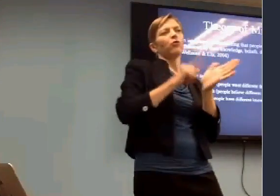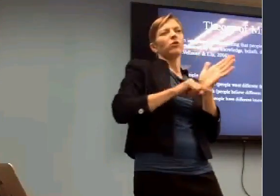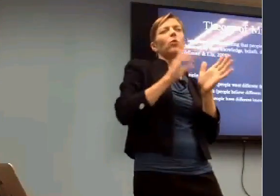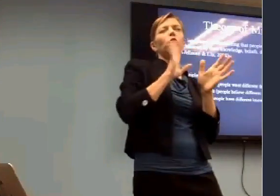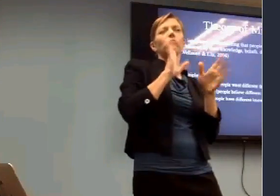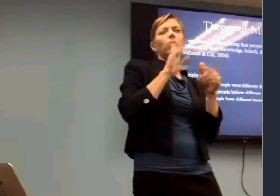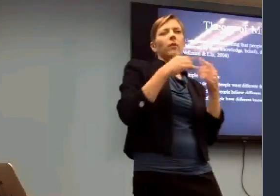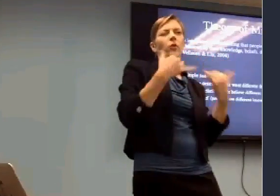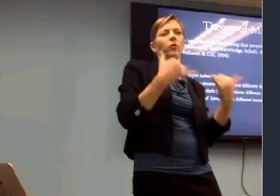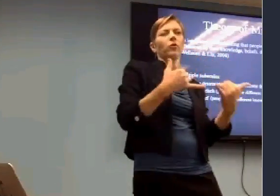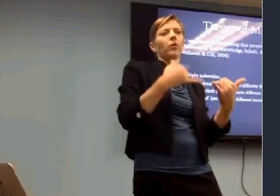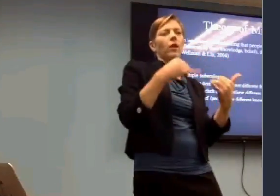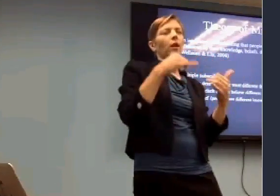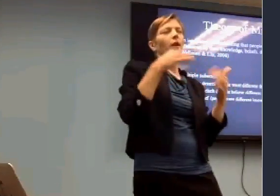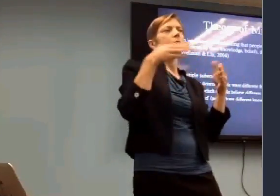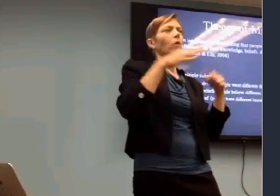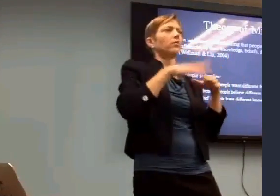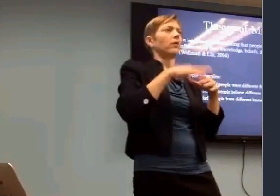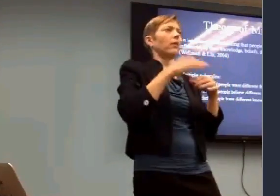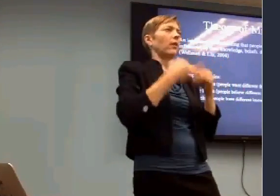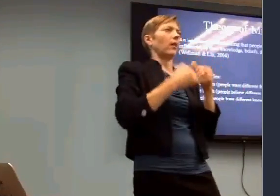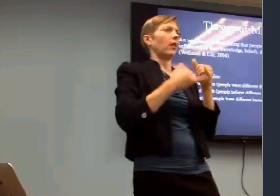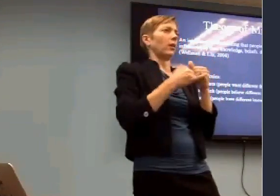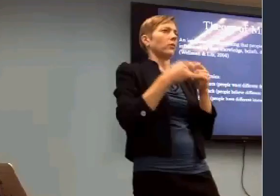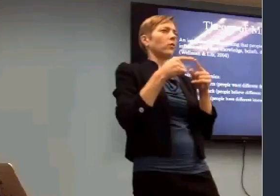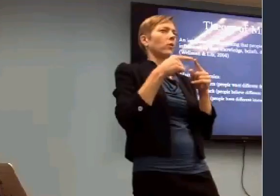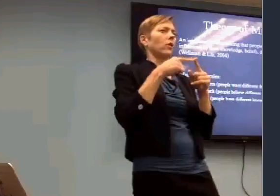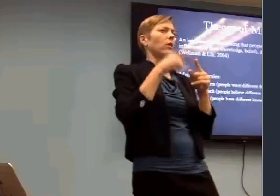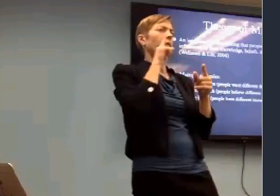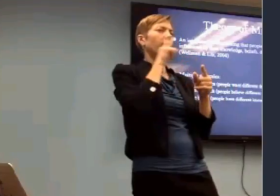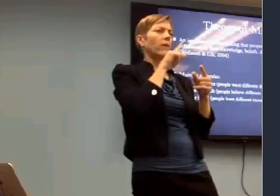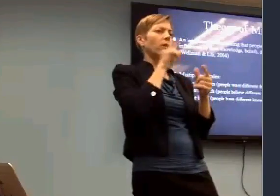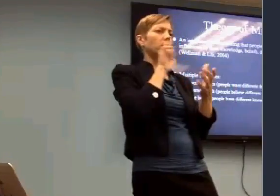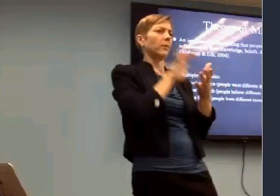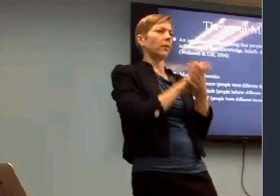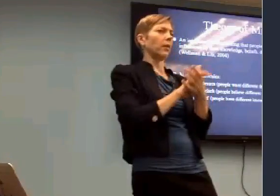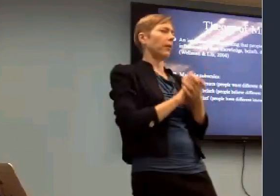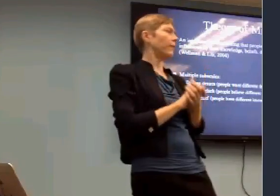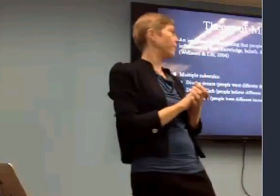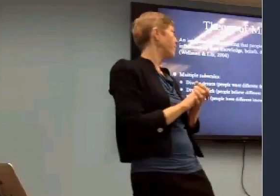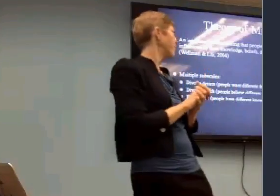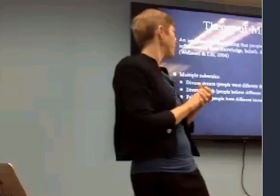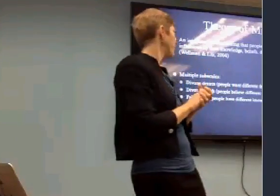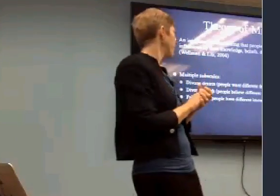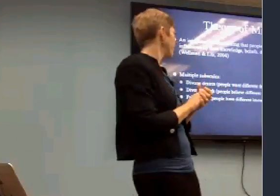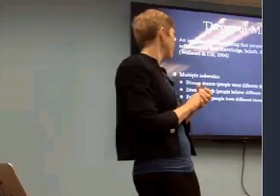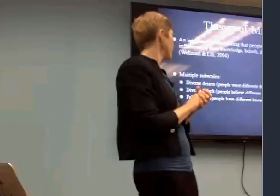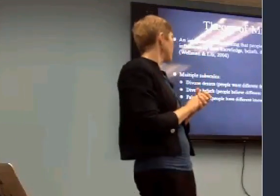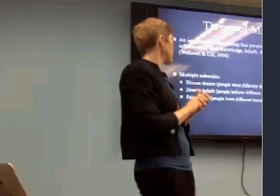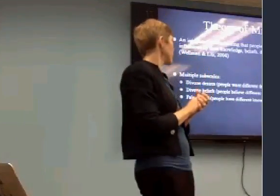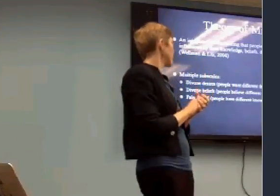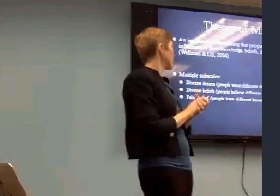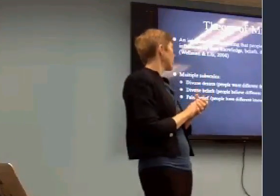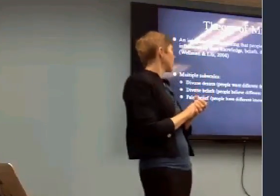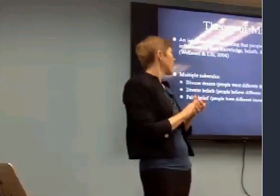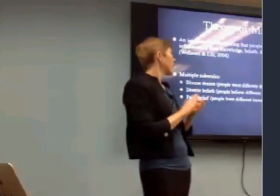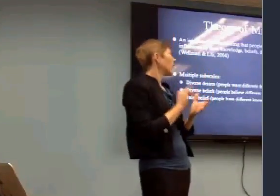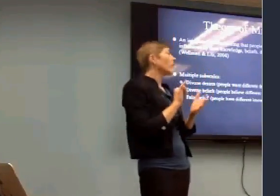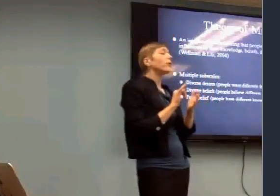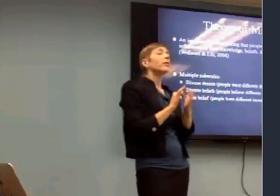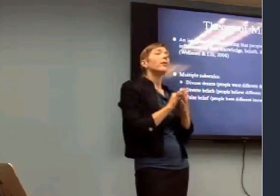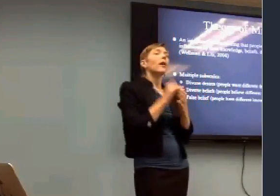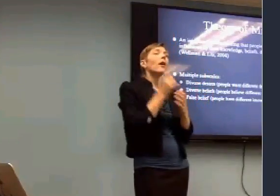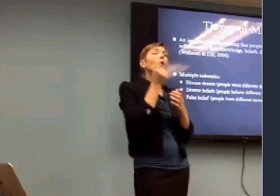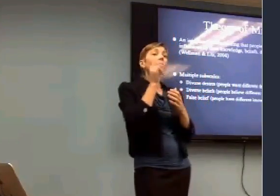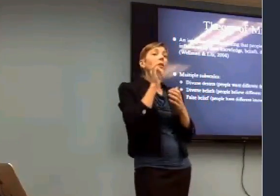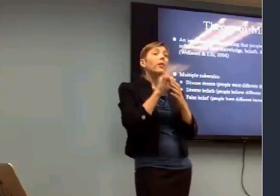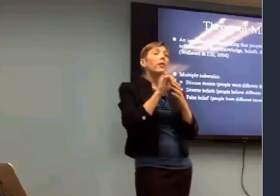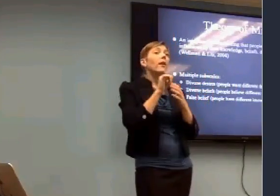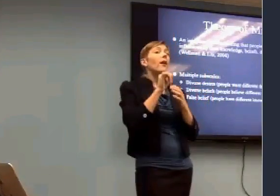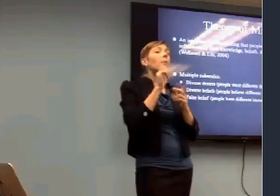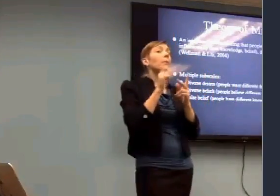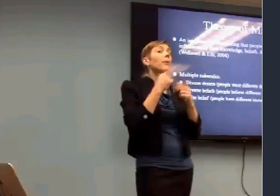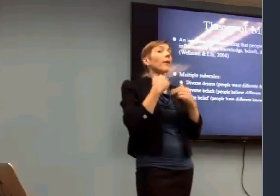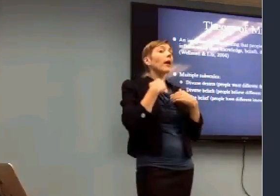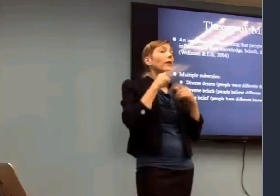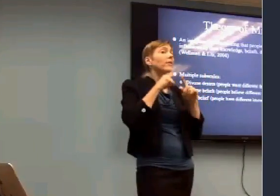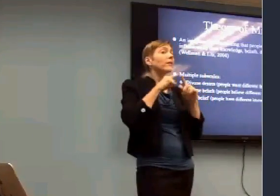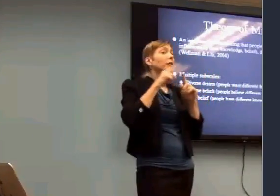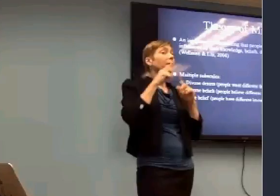There's a lot of research, and specifically research I'll talk today will focus on this last area called false belief. And that's